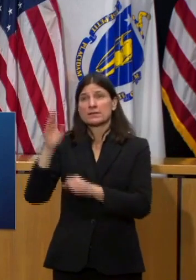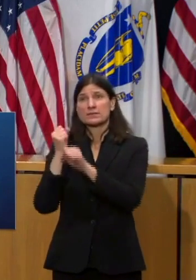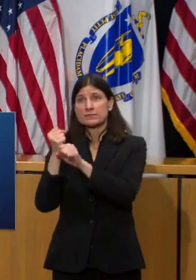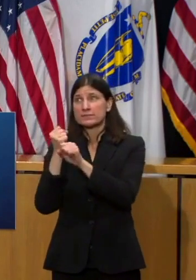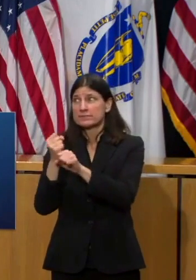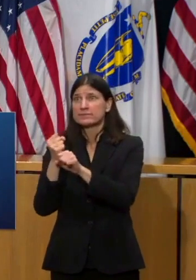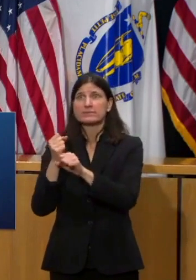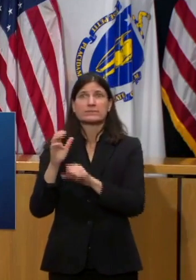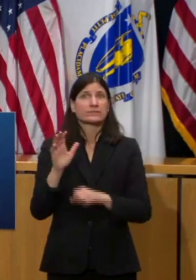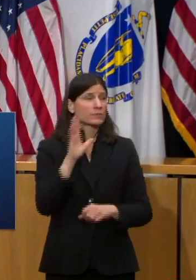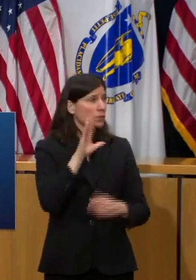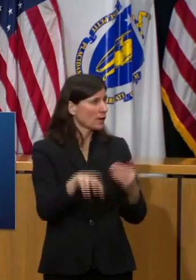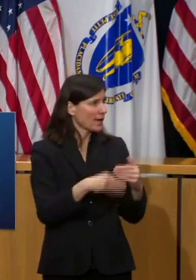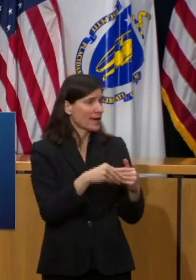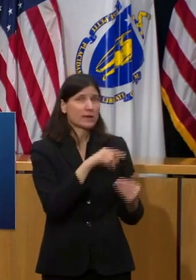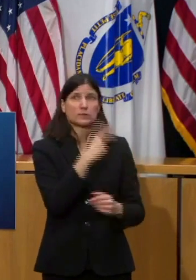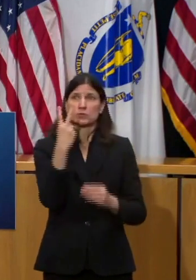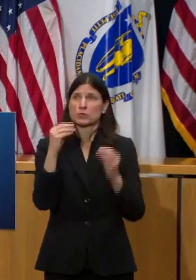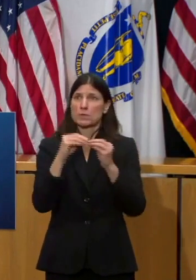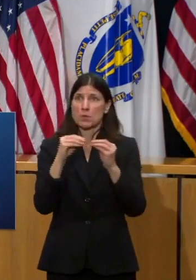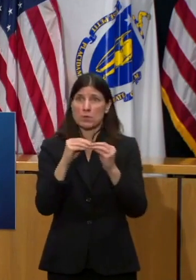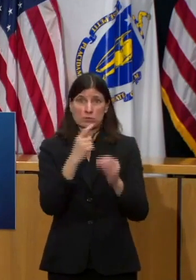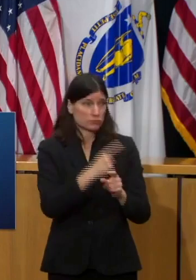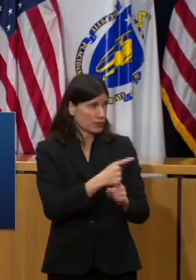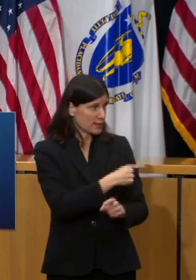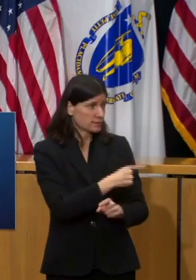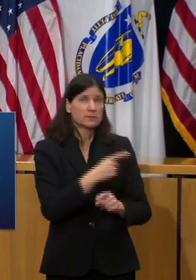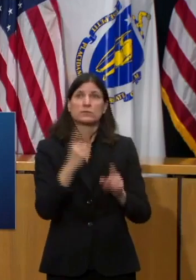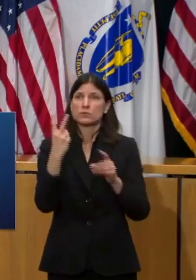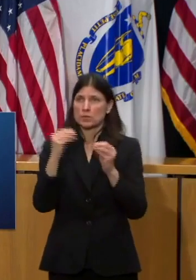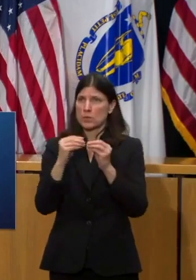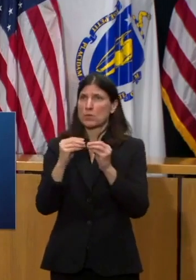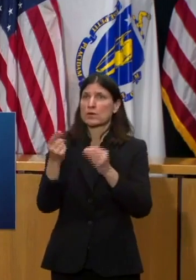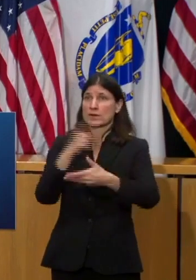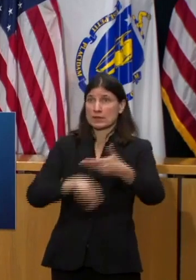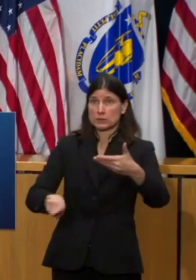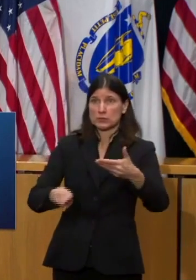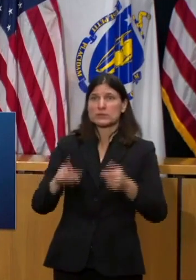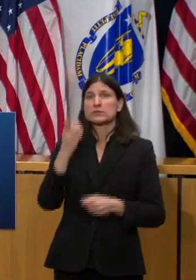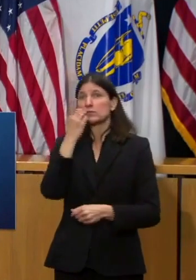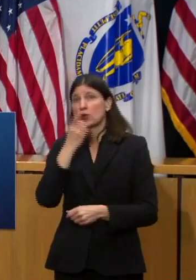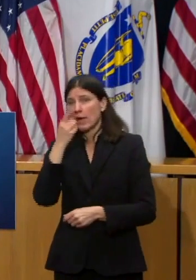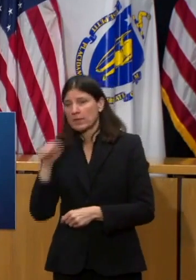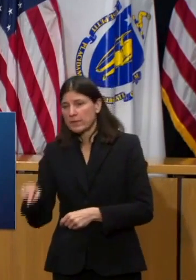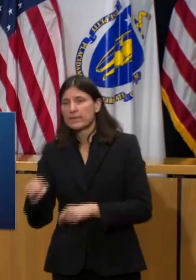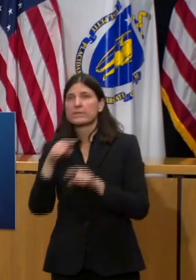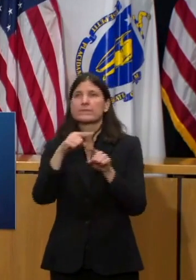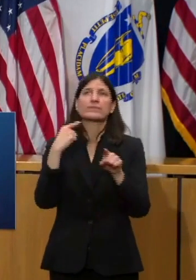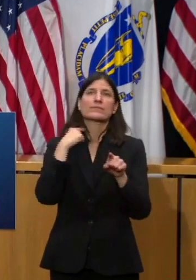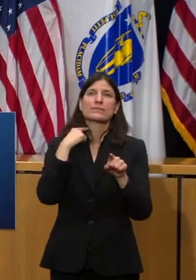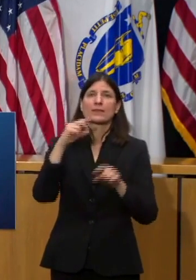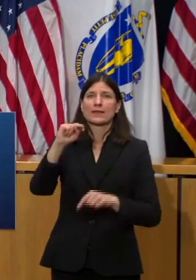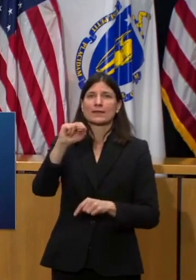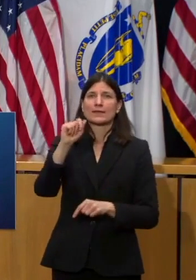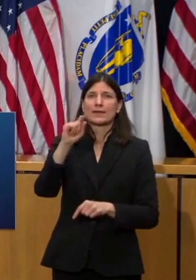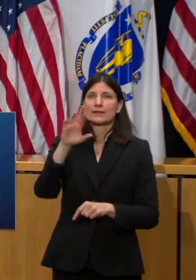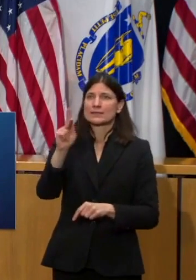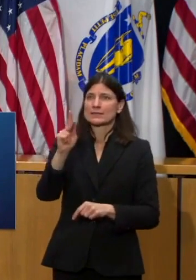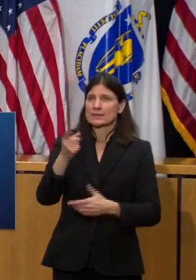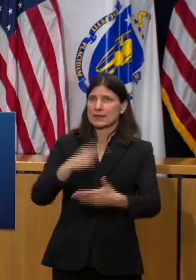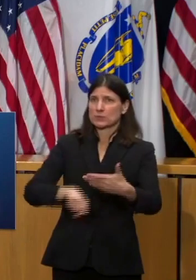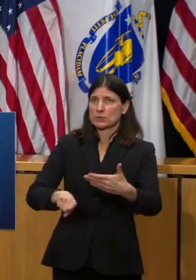they both next week? In Dartmouth and in Natick. Residents can schedule appointments at these